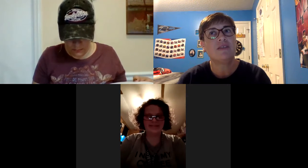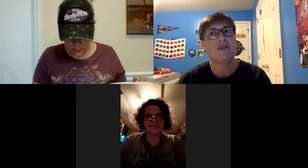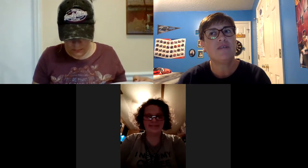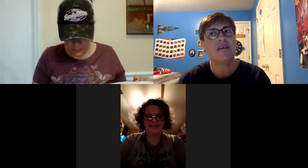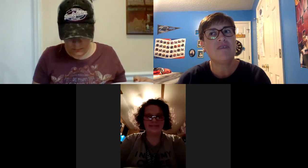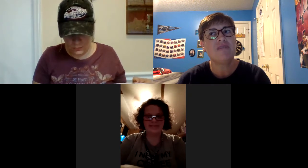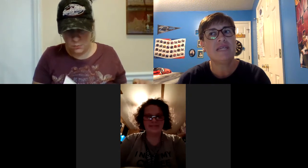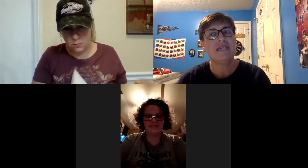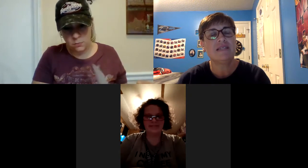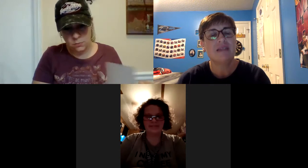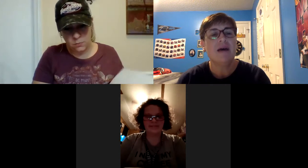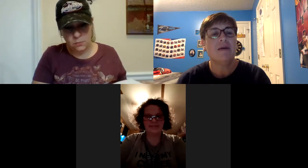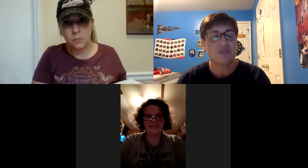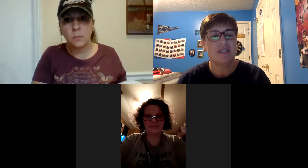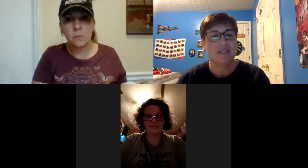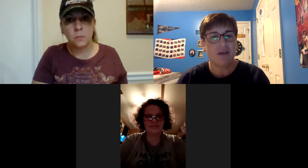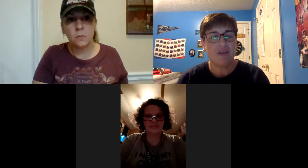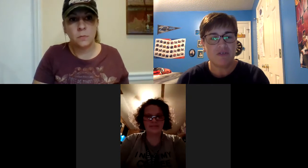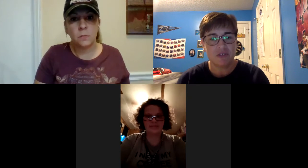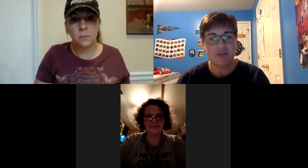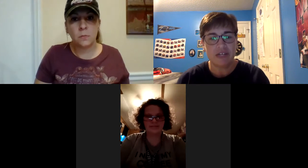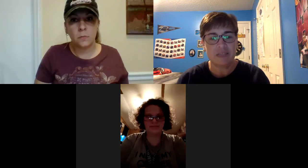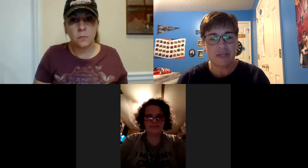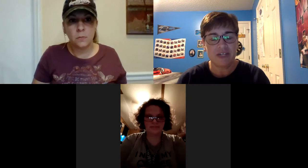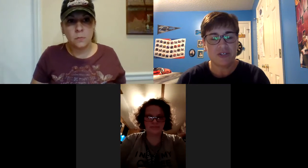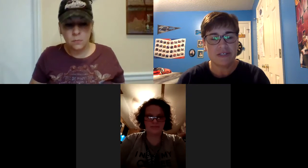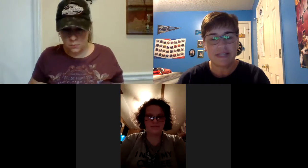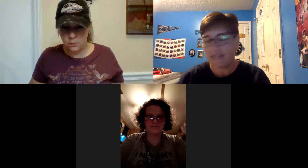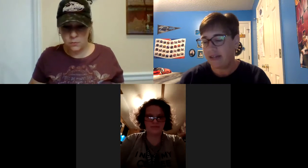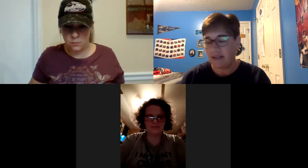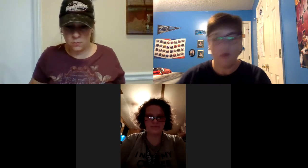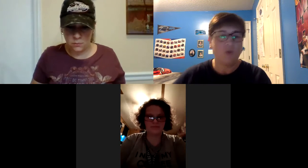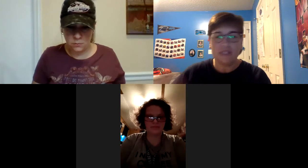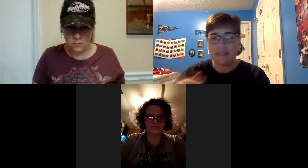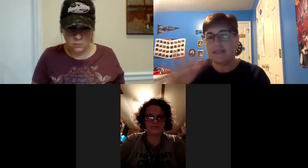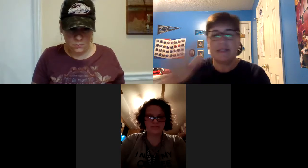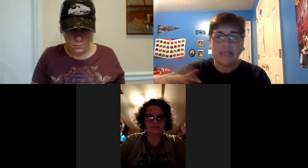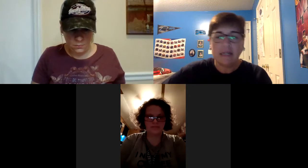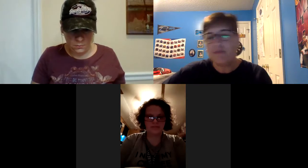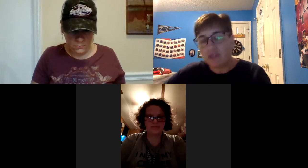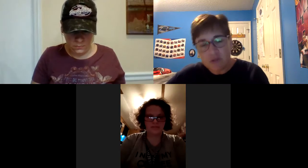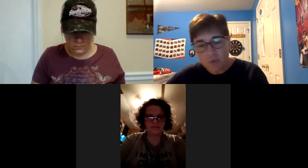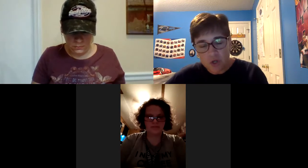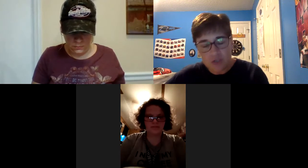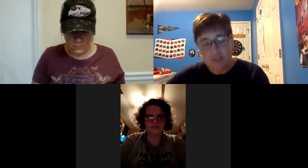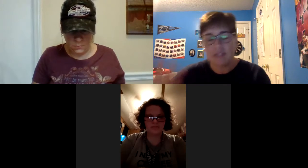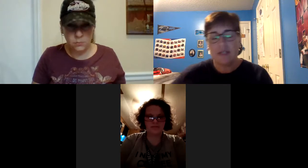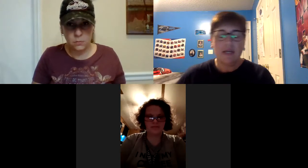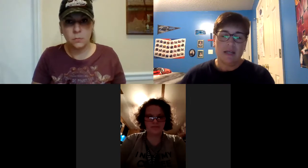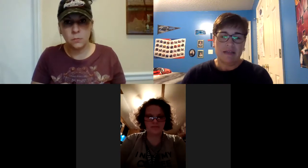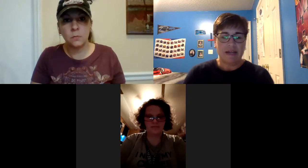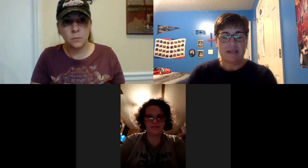me 35 minutes just in all the different little explanations I said, and oh, this is the synonym for those words